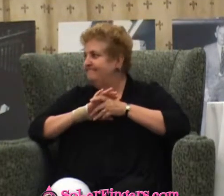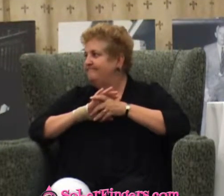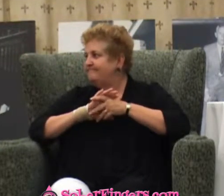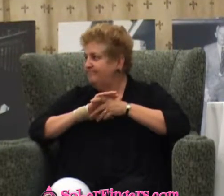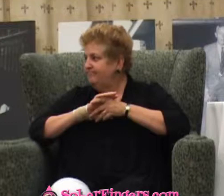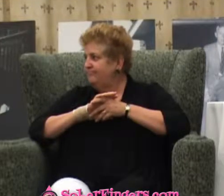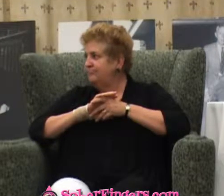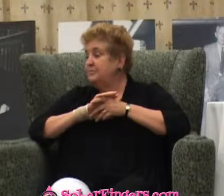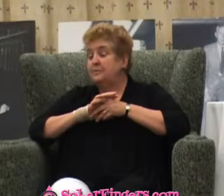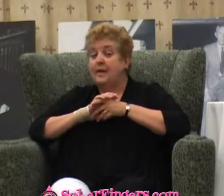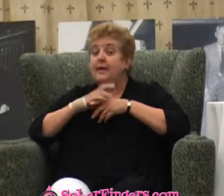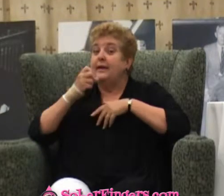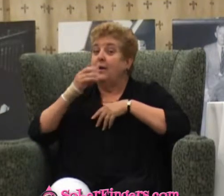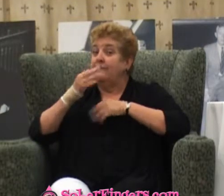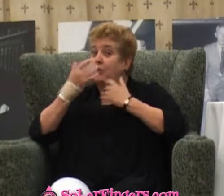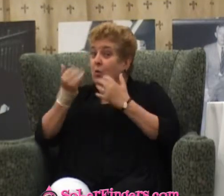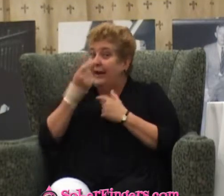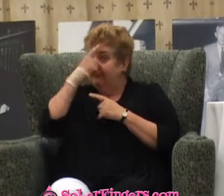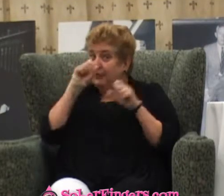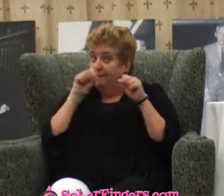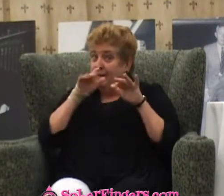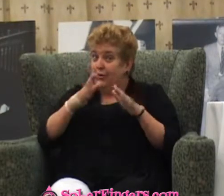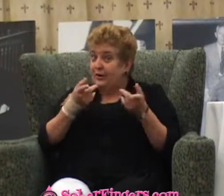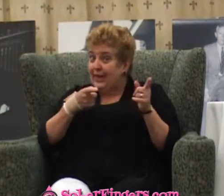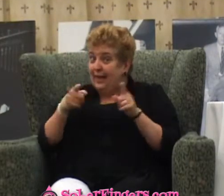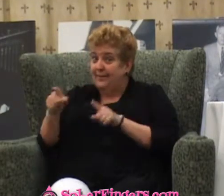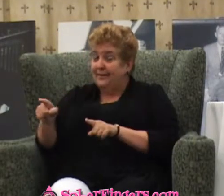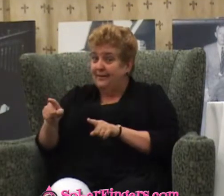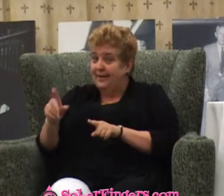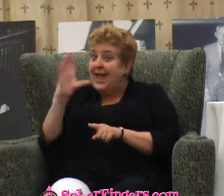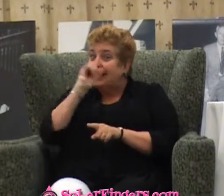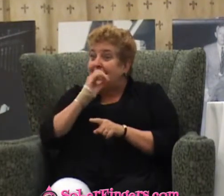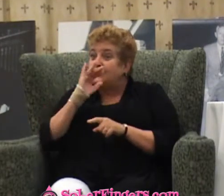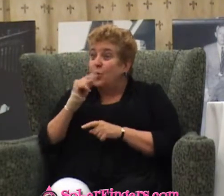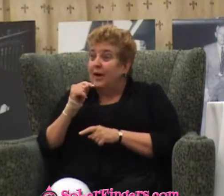If you're waiting for the miracle to happen, guess what? It might have already happened. You're here.